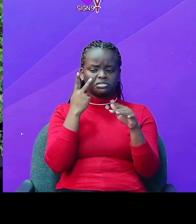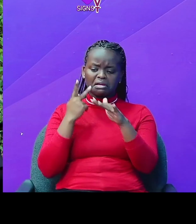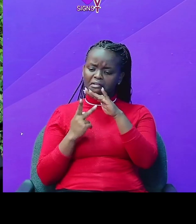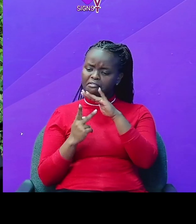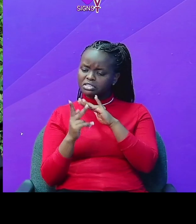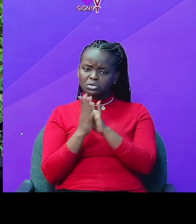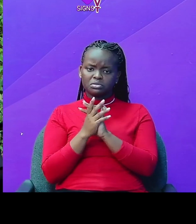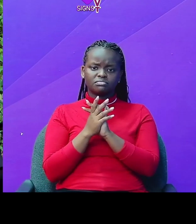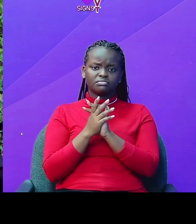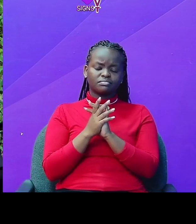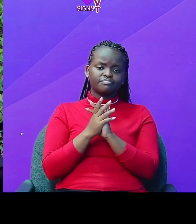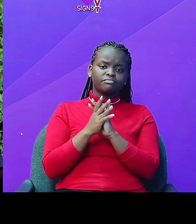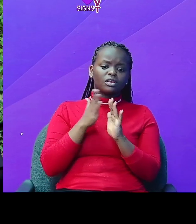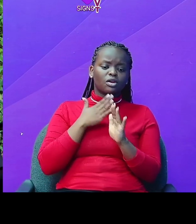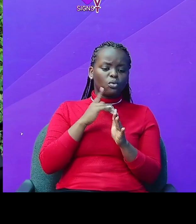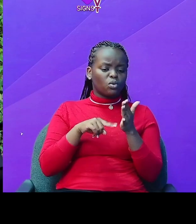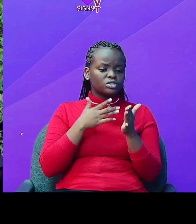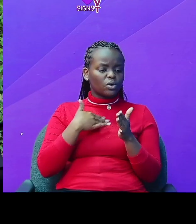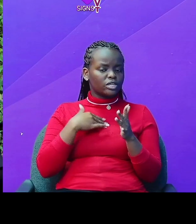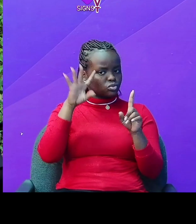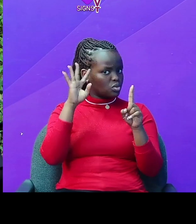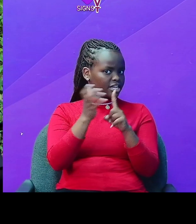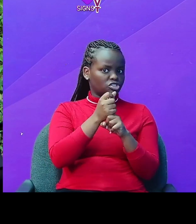what she wants to achieve. And also